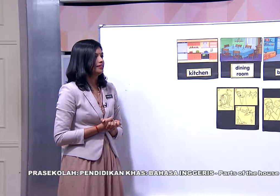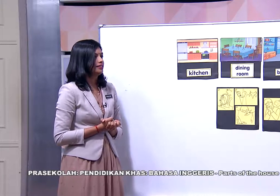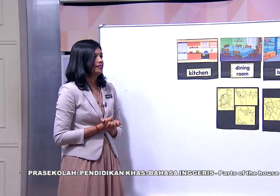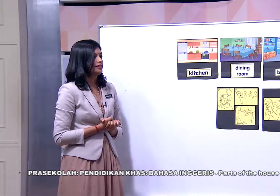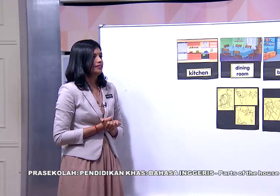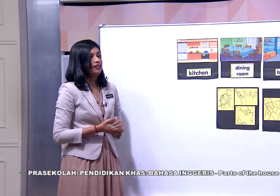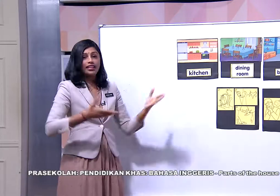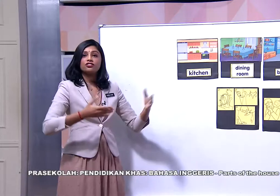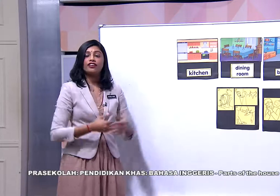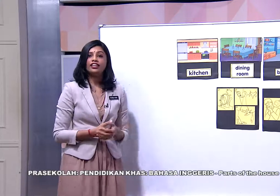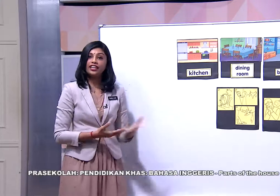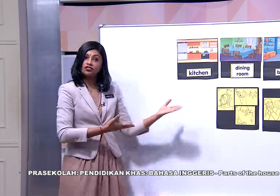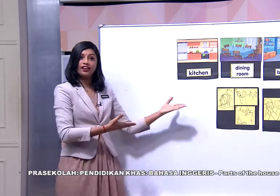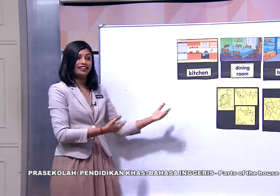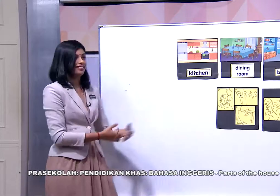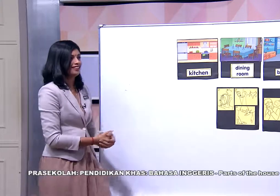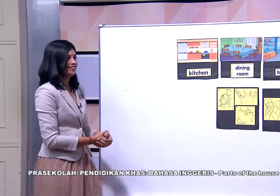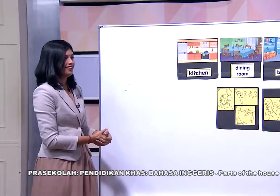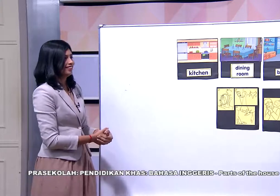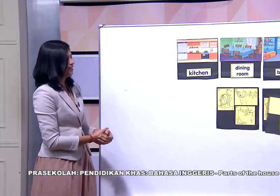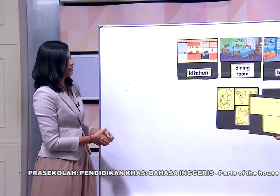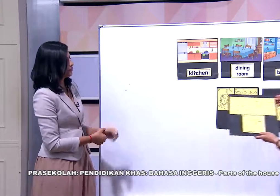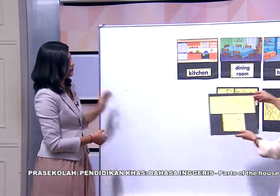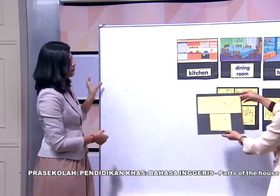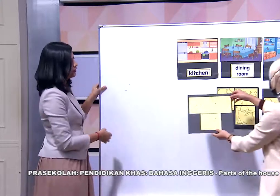teacher? Is okay, it right? Let's try. Let's try. Let's try.